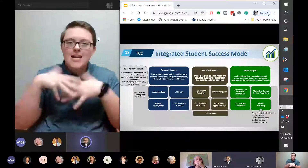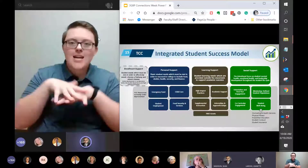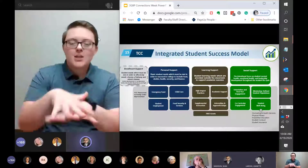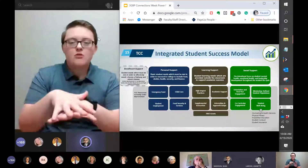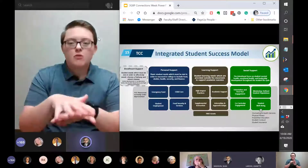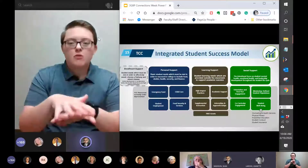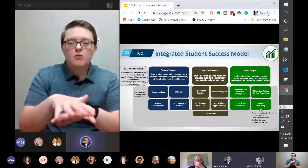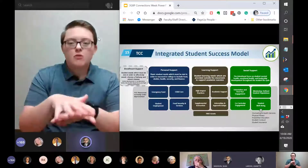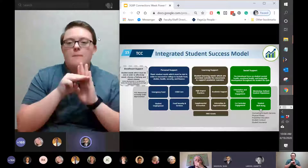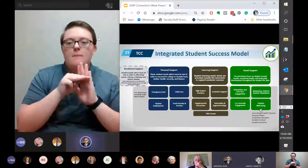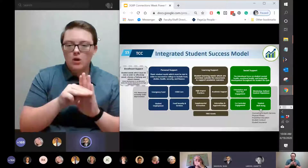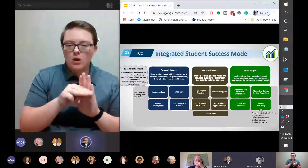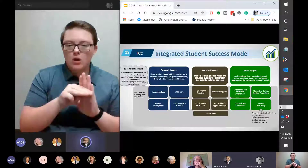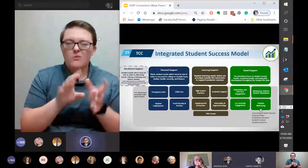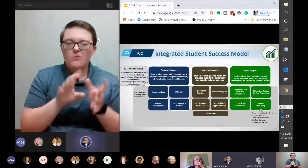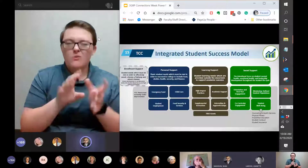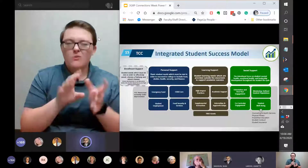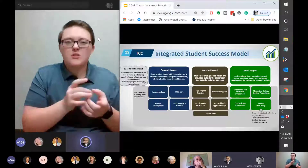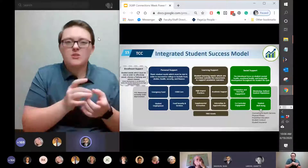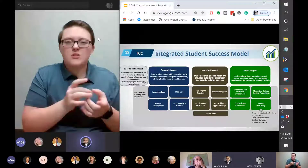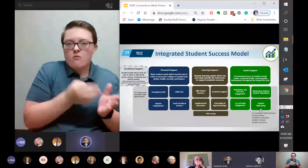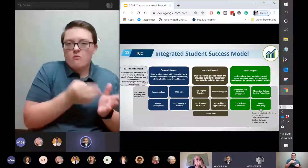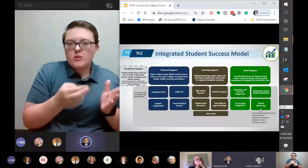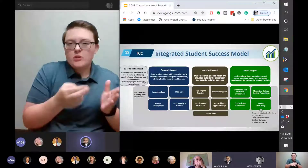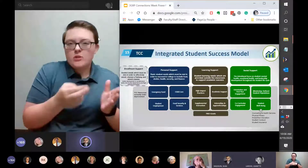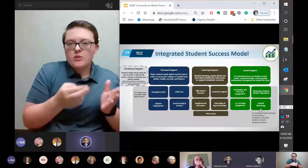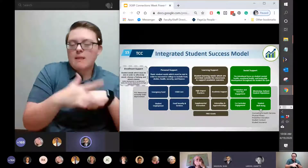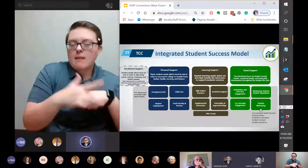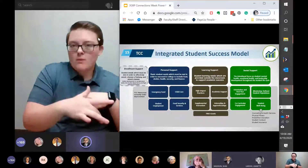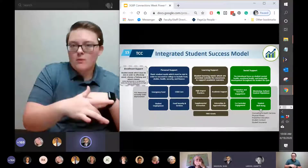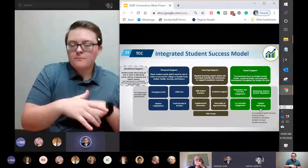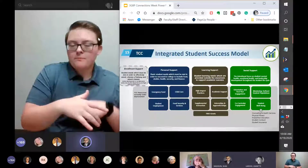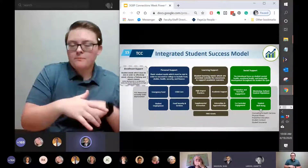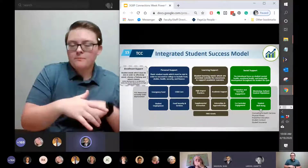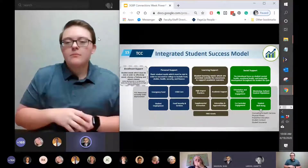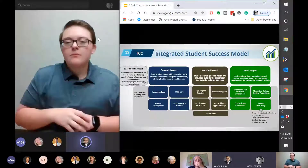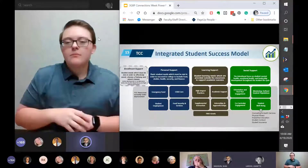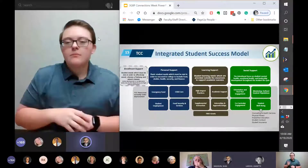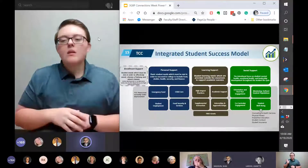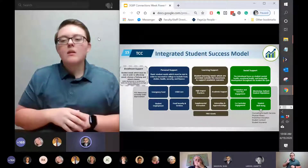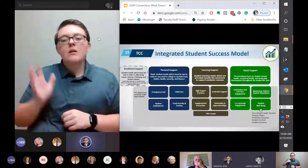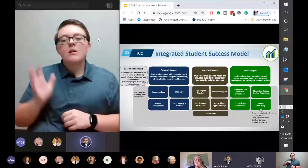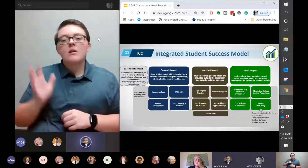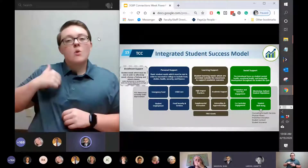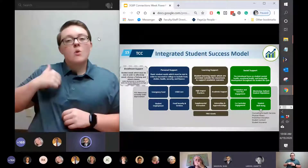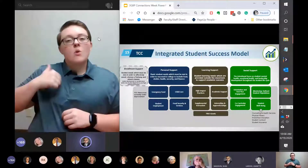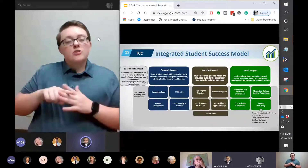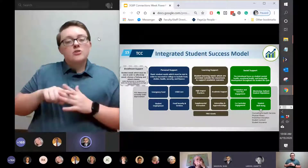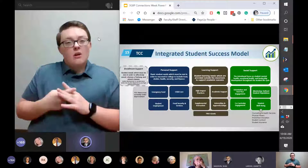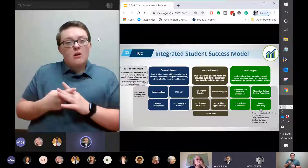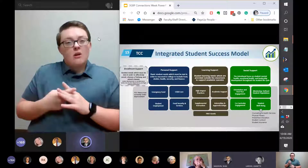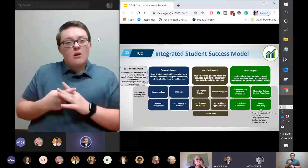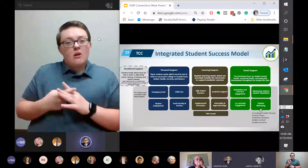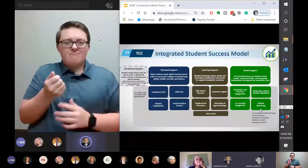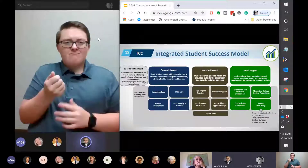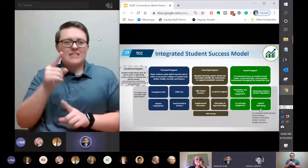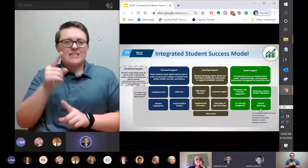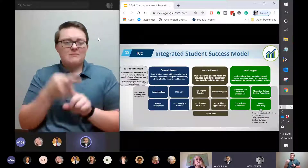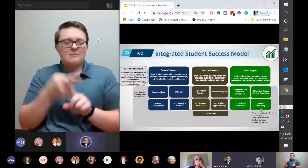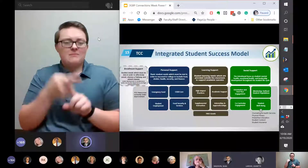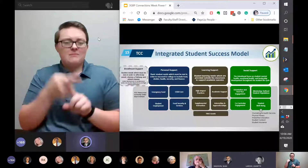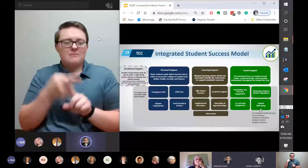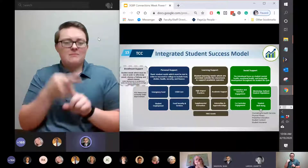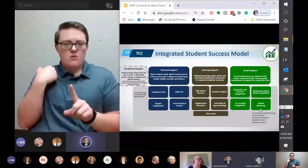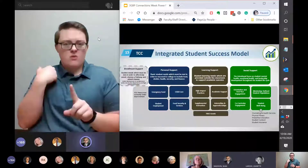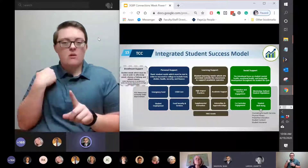available for our students. When we began this journey 18 months ago, ISSM discovered